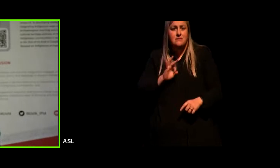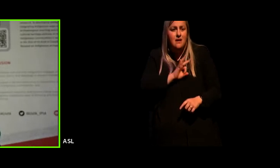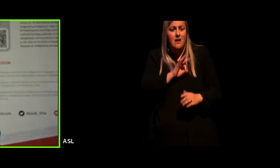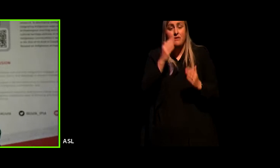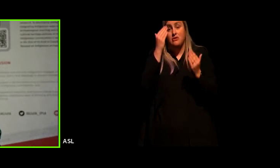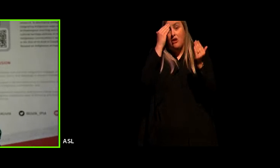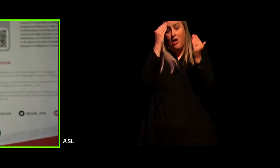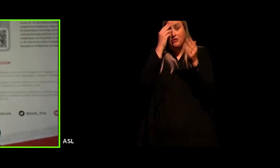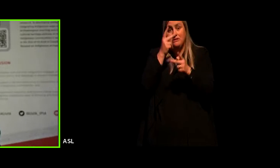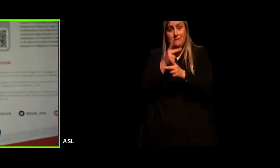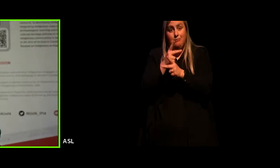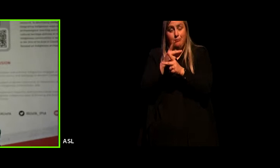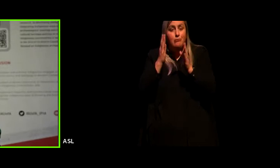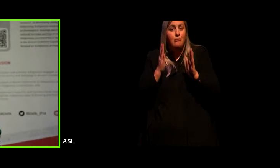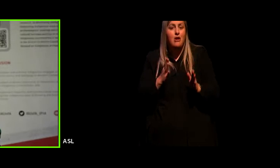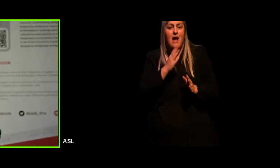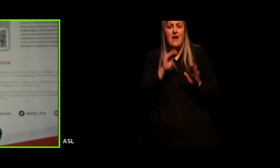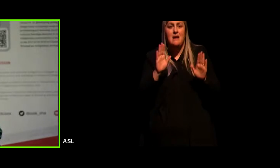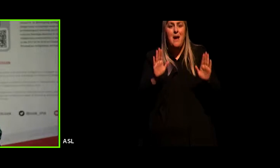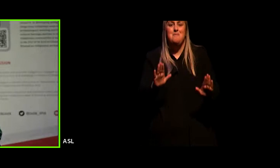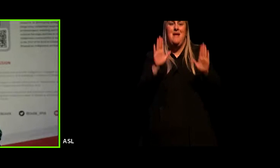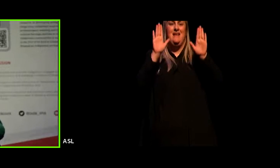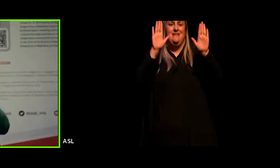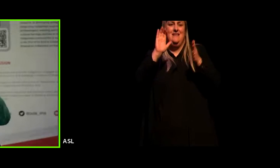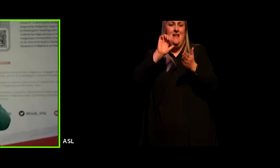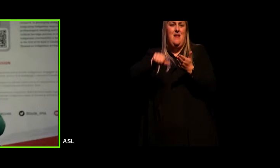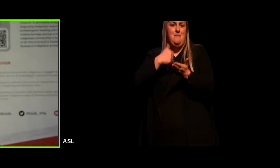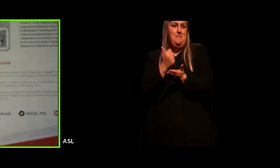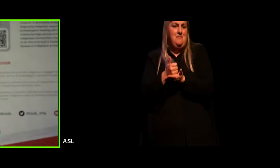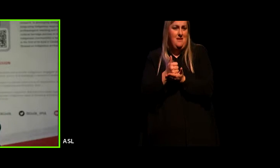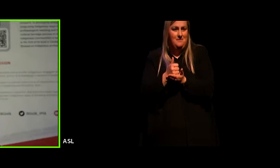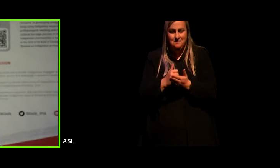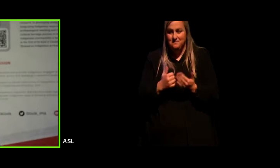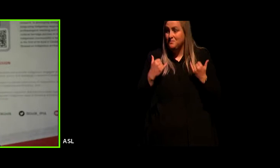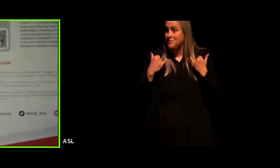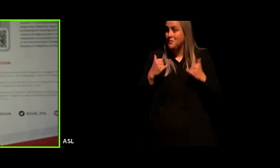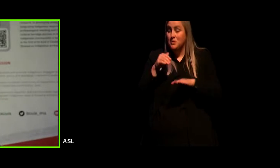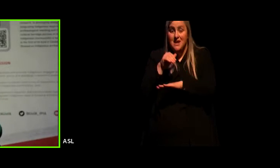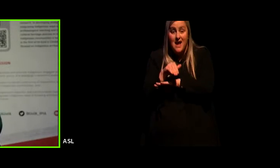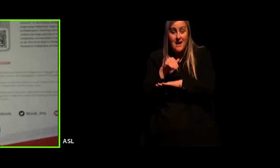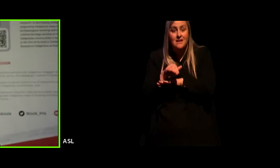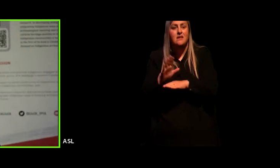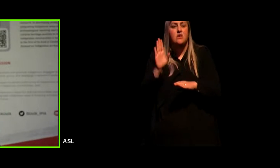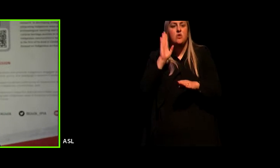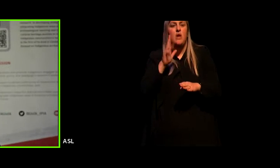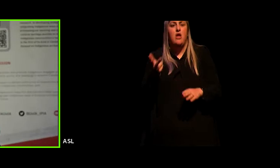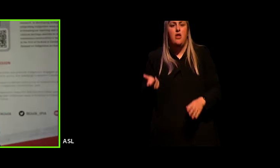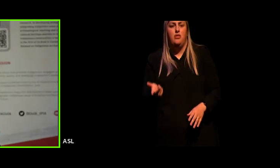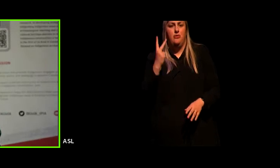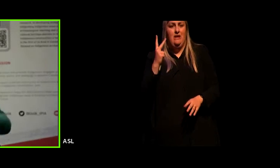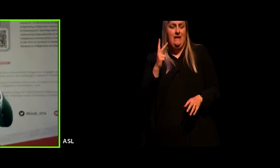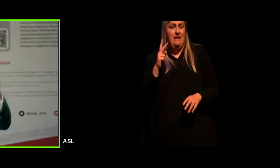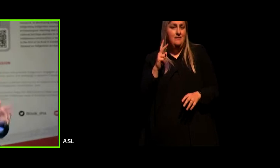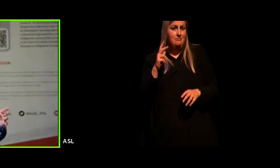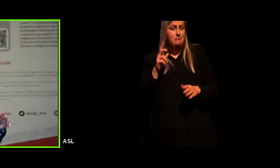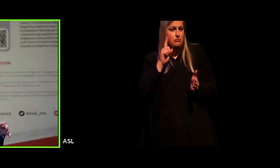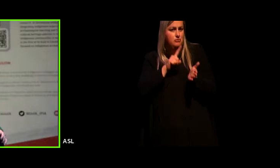keepers, and our amazing alumni. Tonight, we will hear from 3 of our